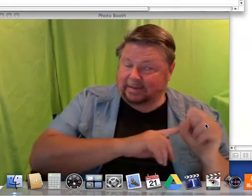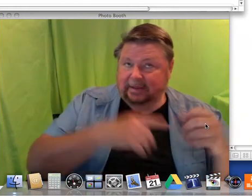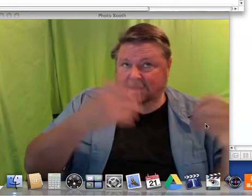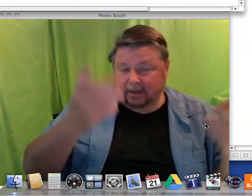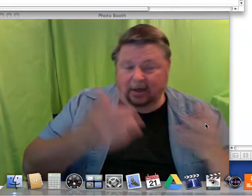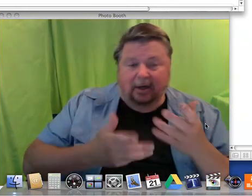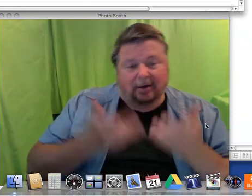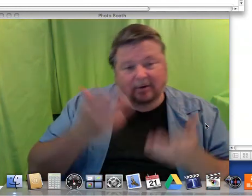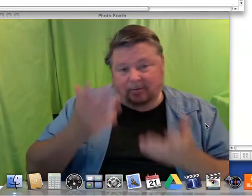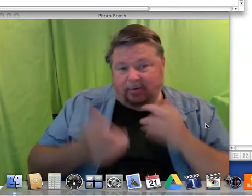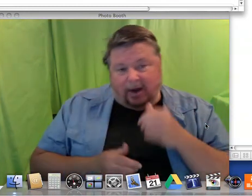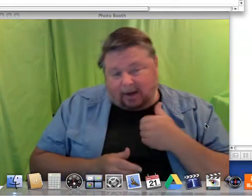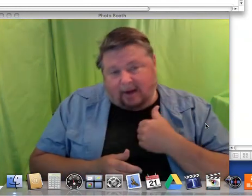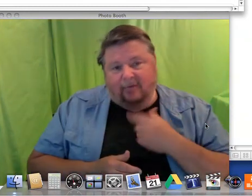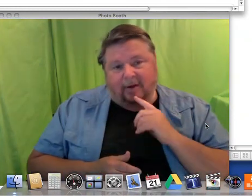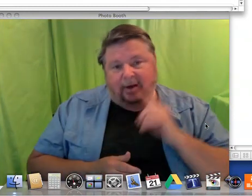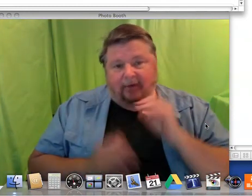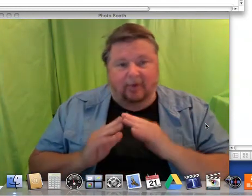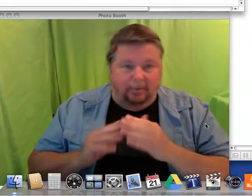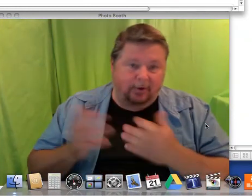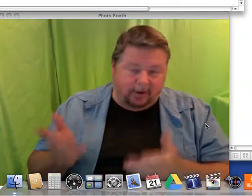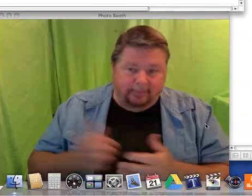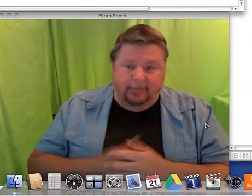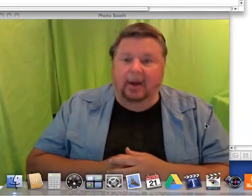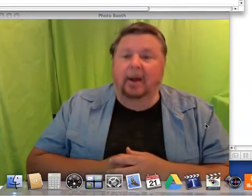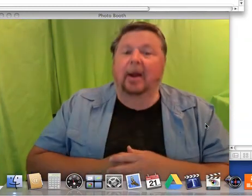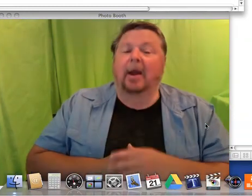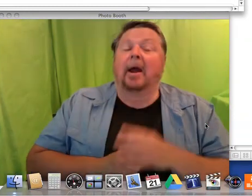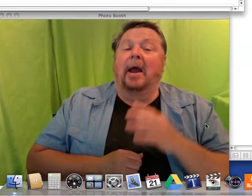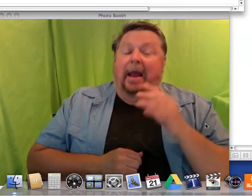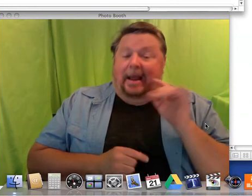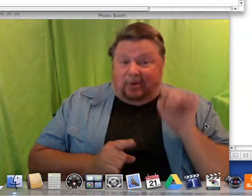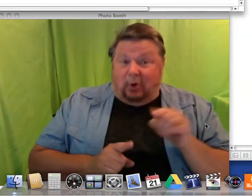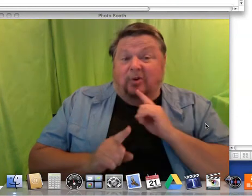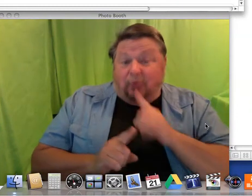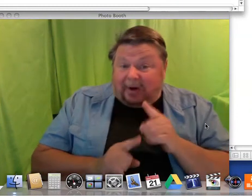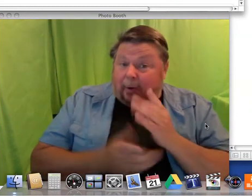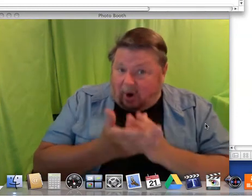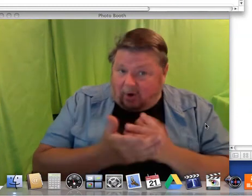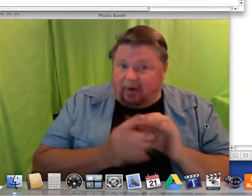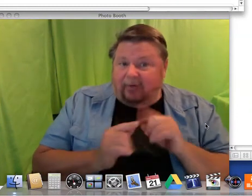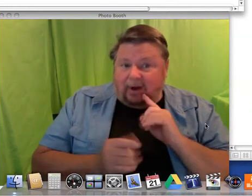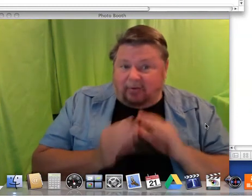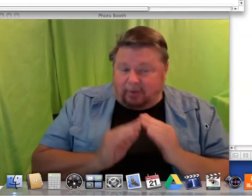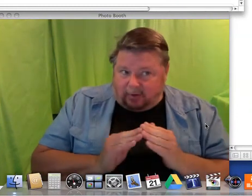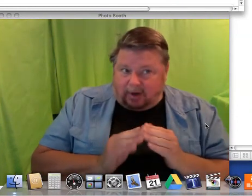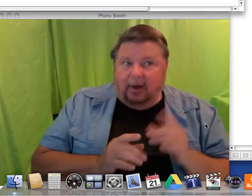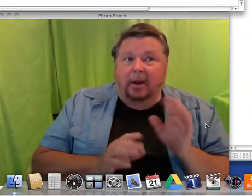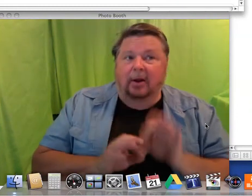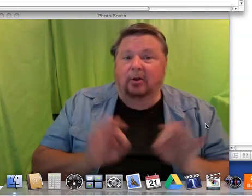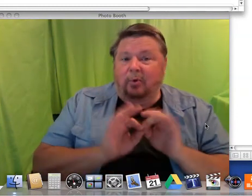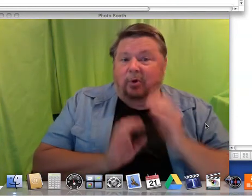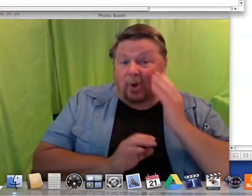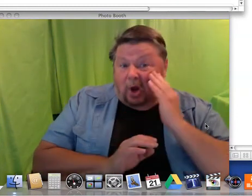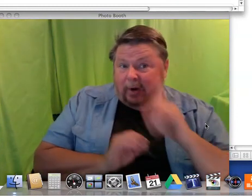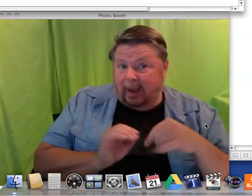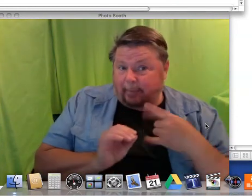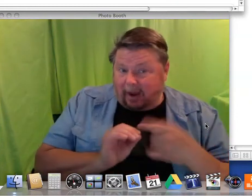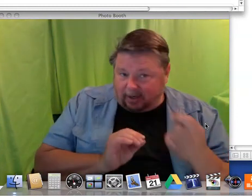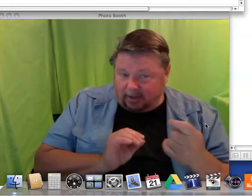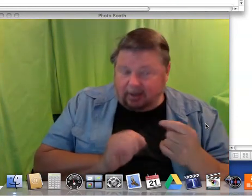deafness, you would not have the deaf community. So it's a real part of the deaf community. It is worth